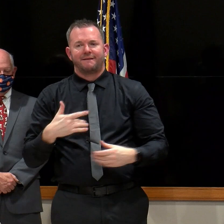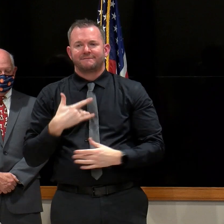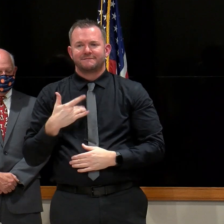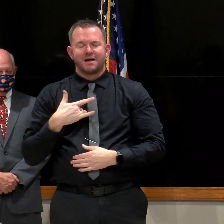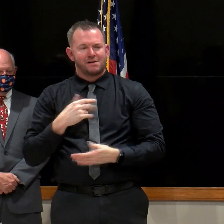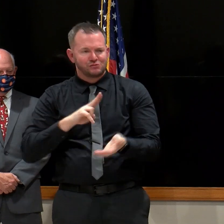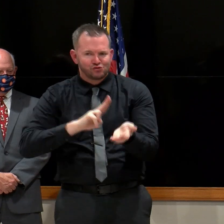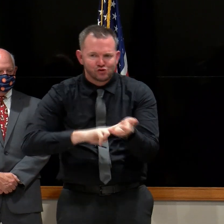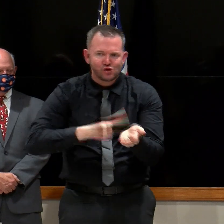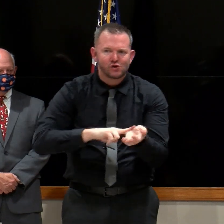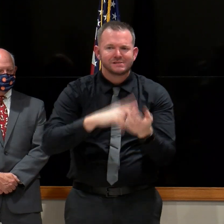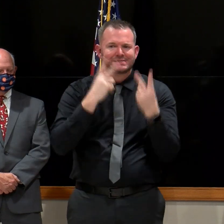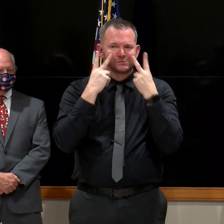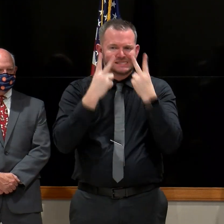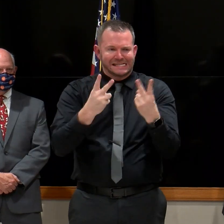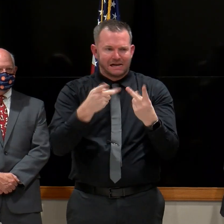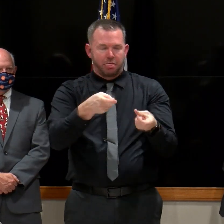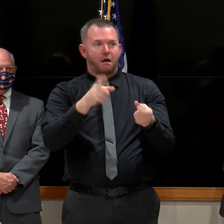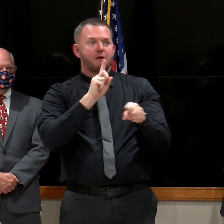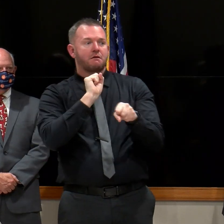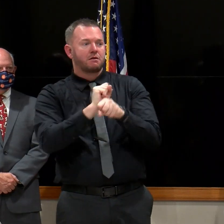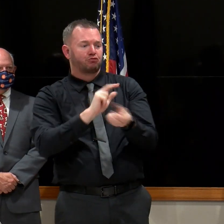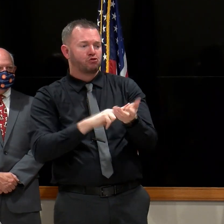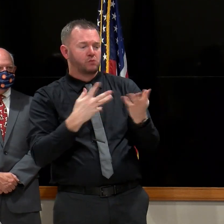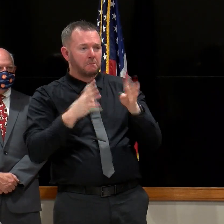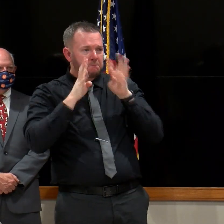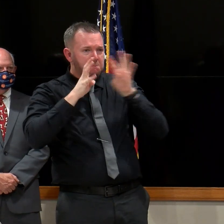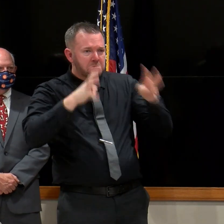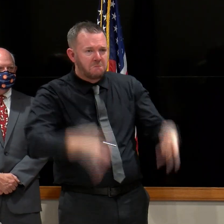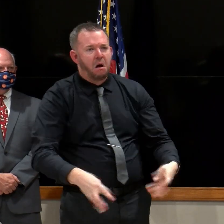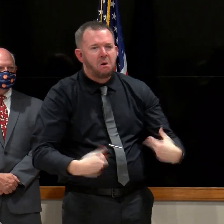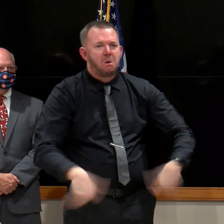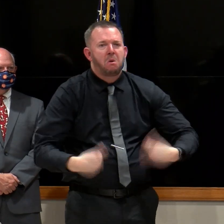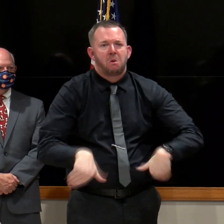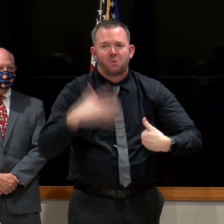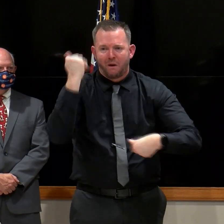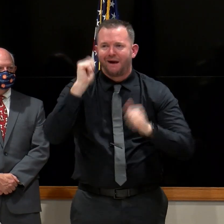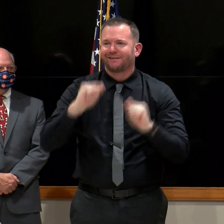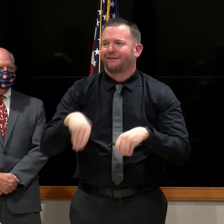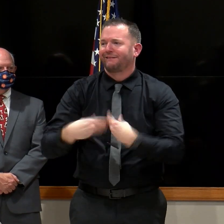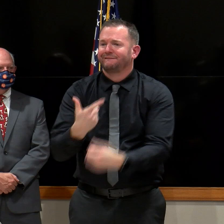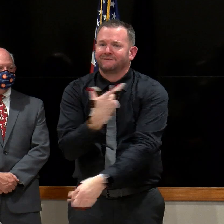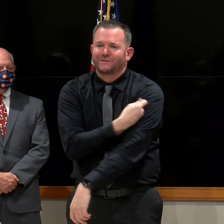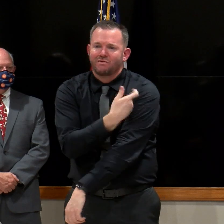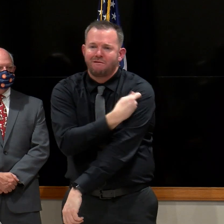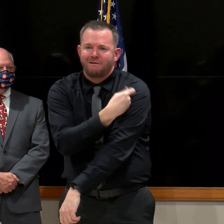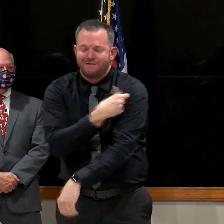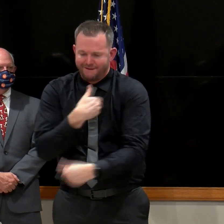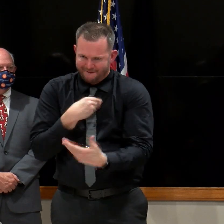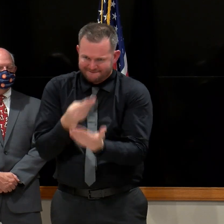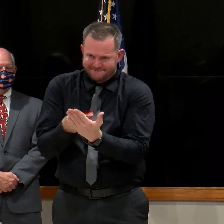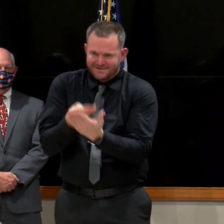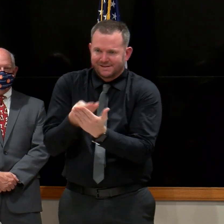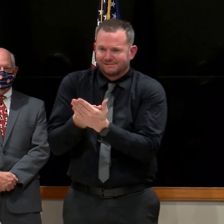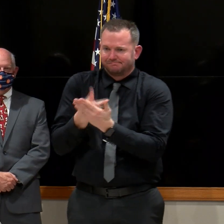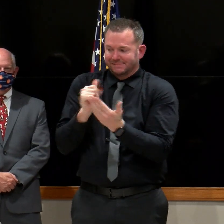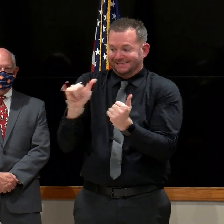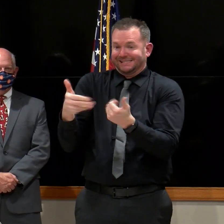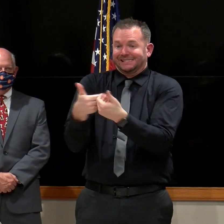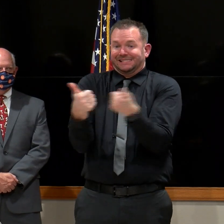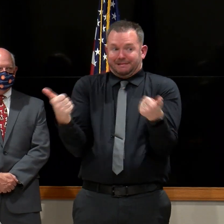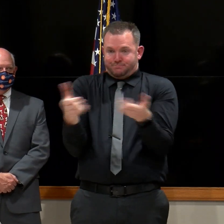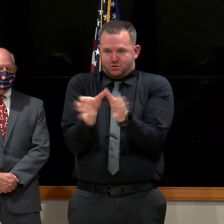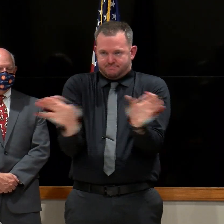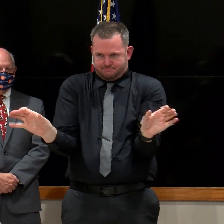$1.4 trillion funding bill that is separated by COVID-19, and finally,